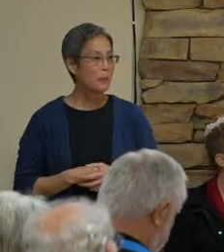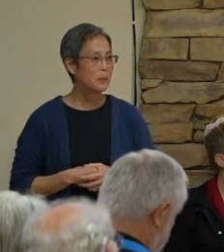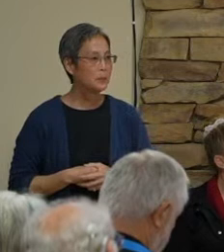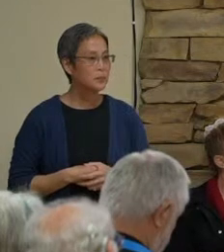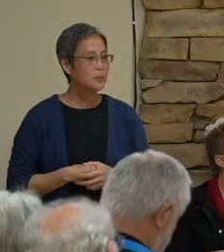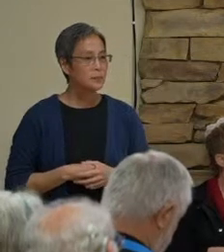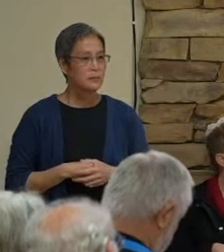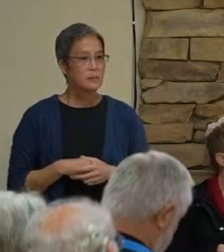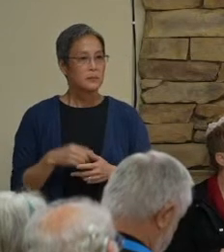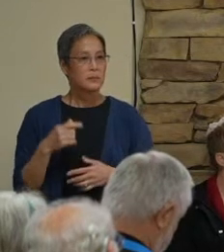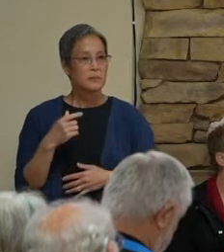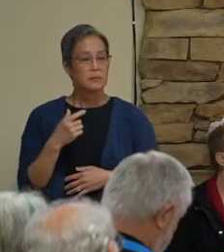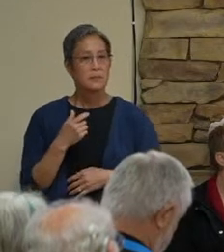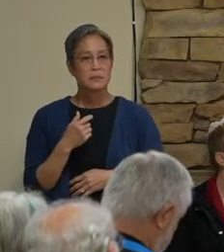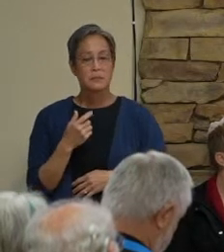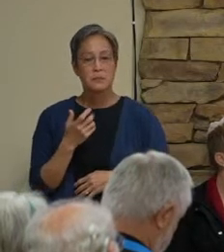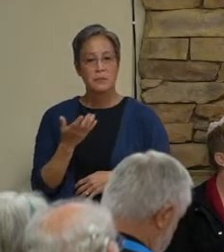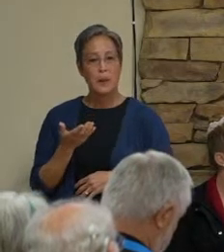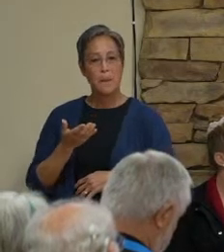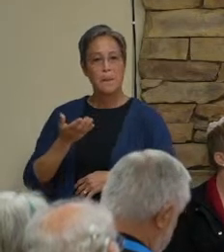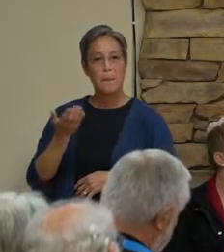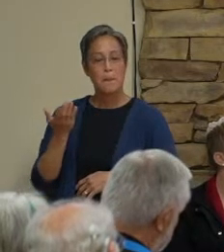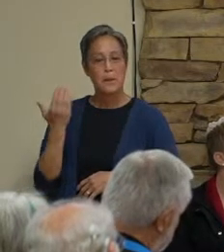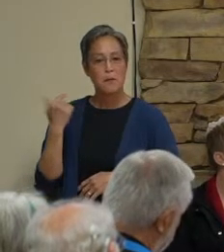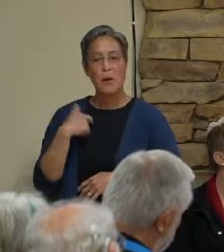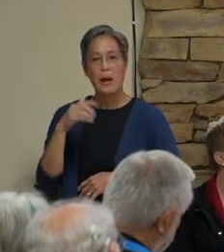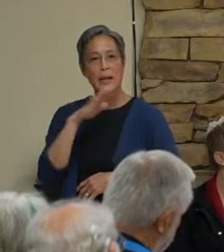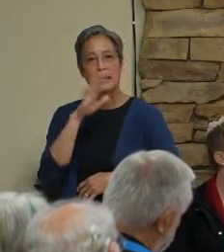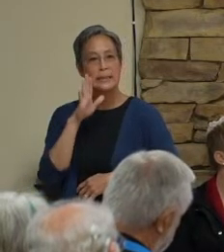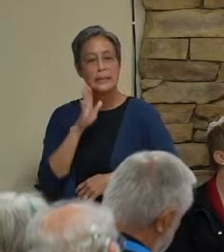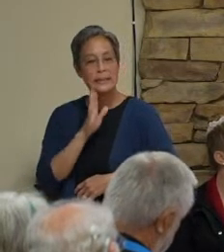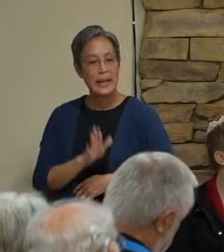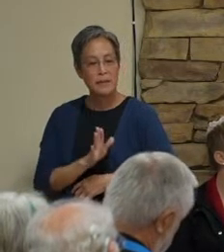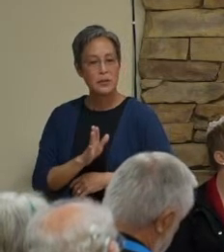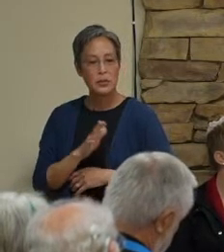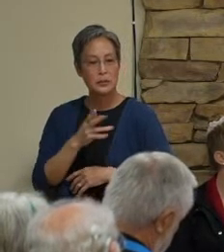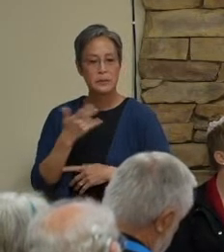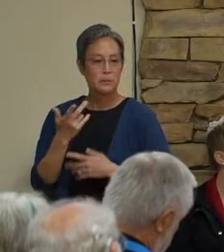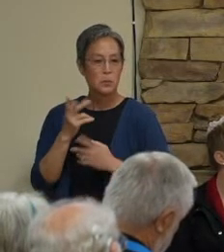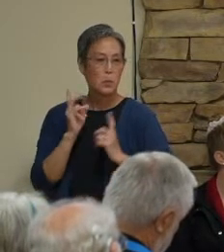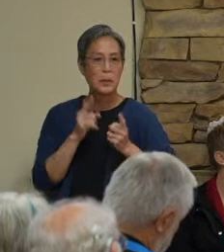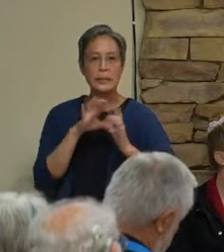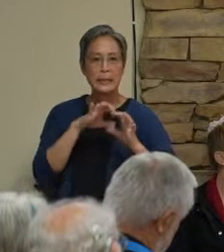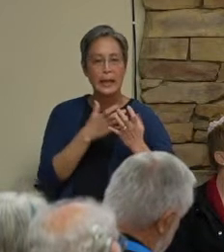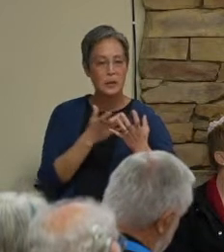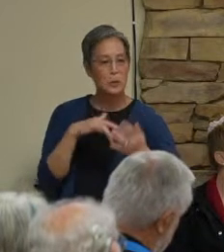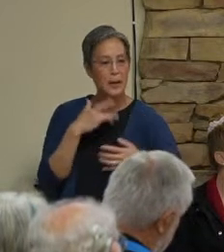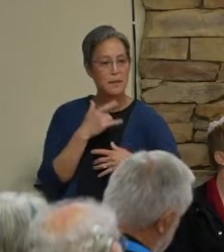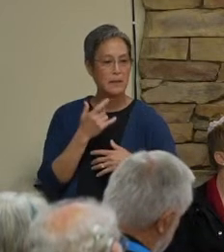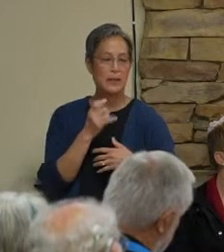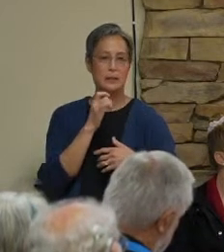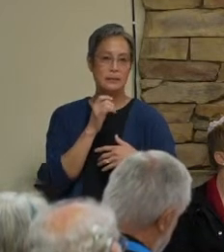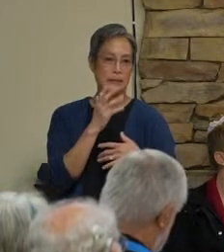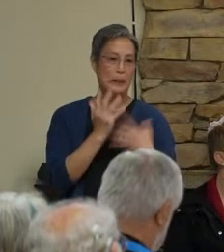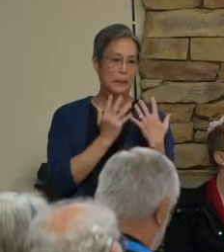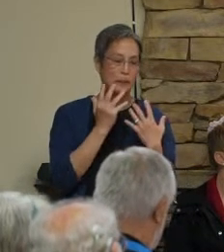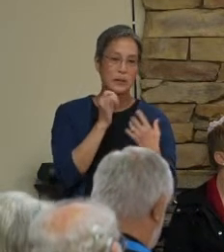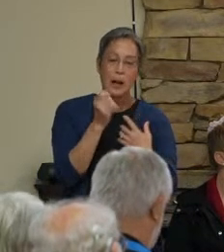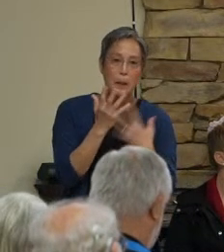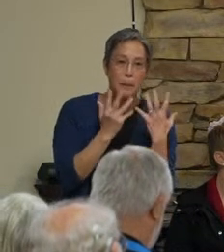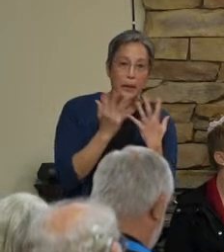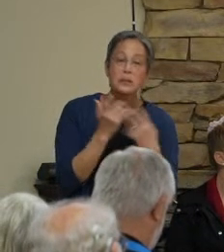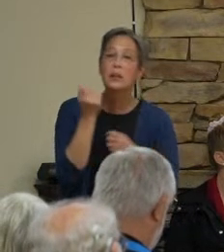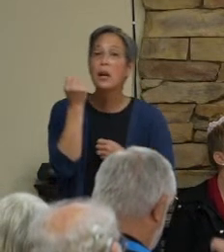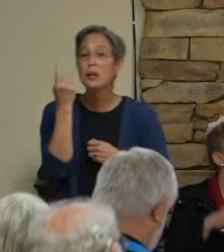I have never attended a class where my hearing disability wasn't an uncomfortable embarrassment. I did not feel that